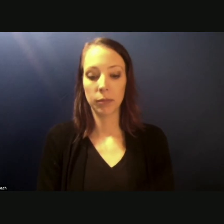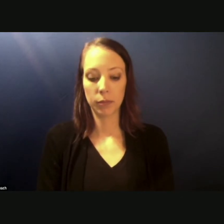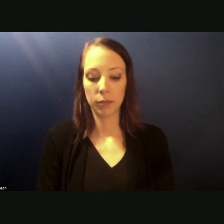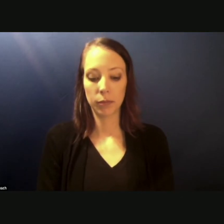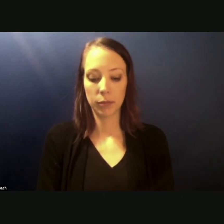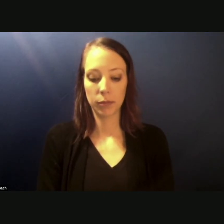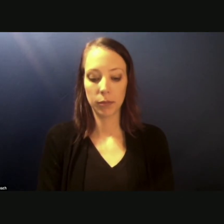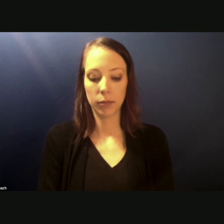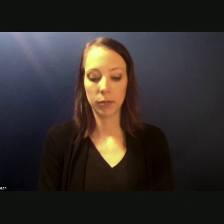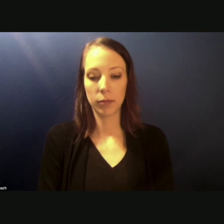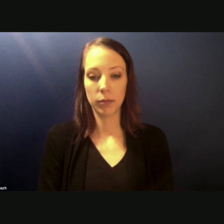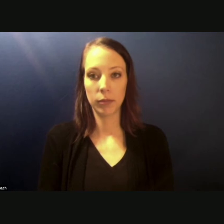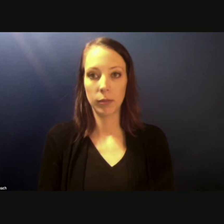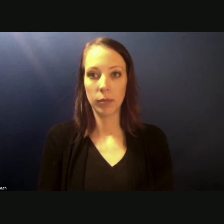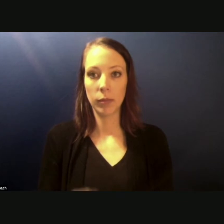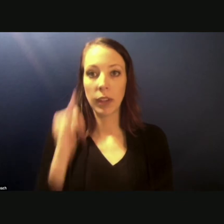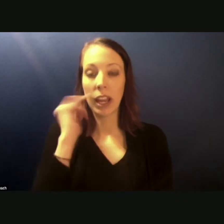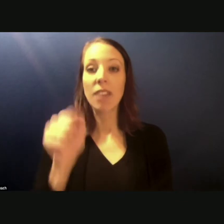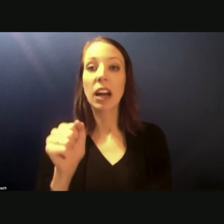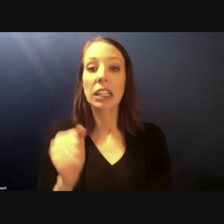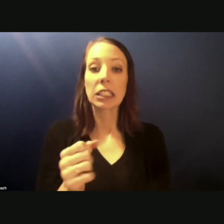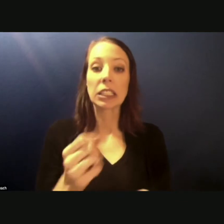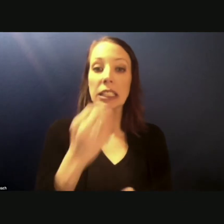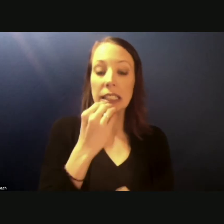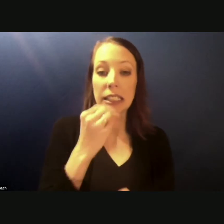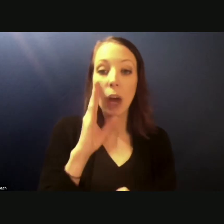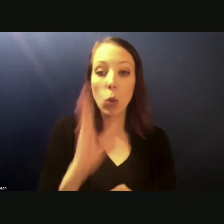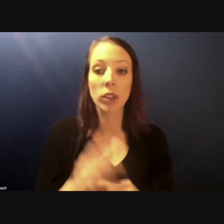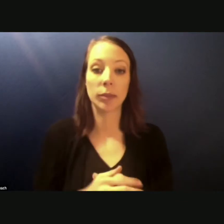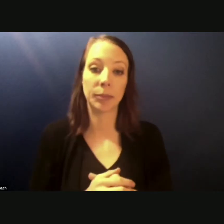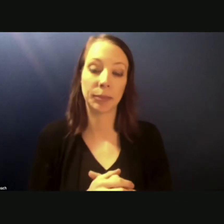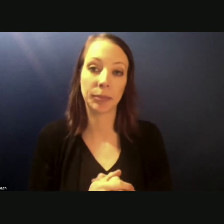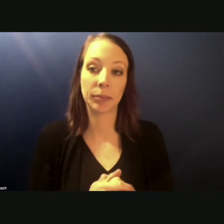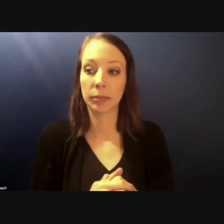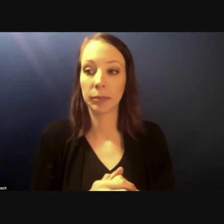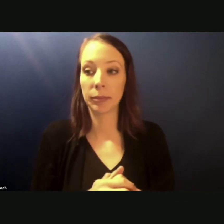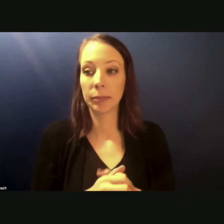If I could just sit and eat the fried portobello mushrooms, trust me, I would.